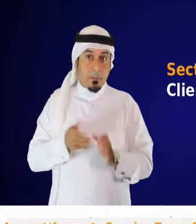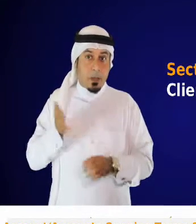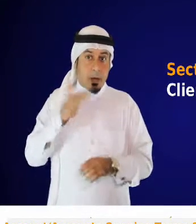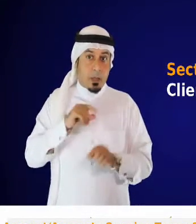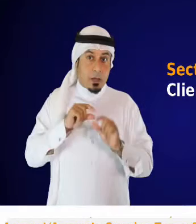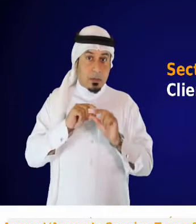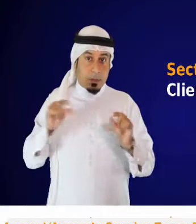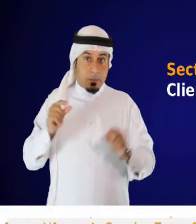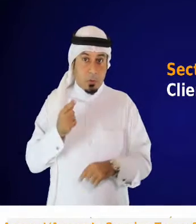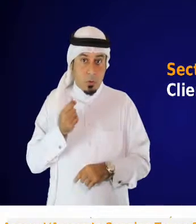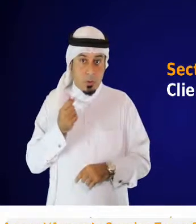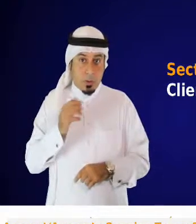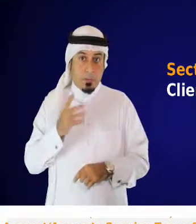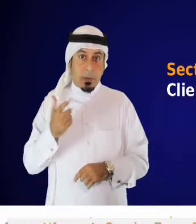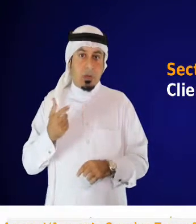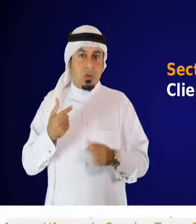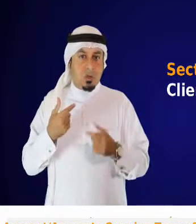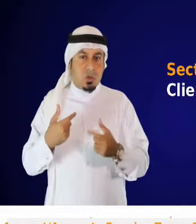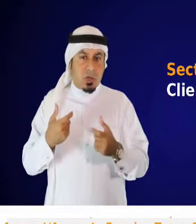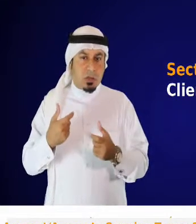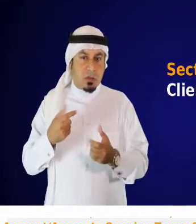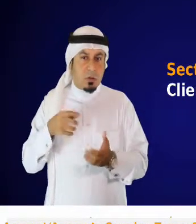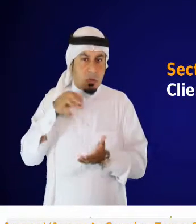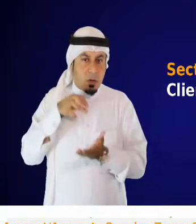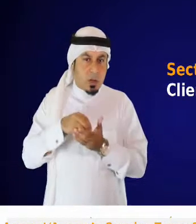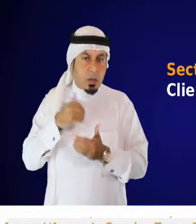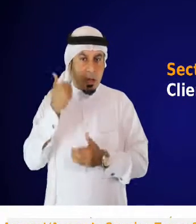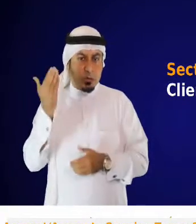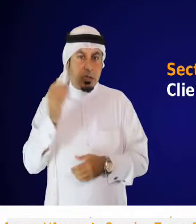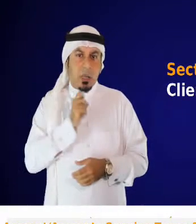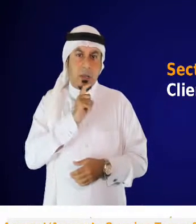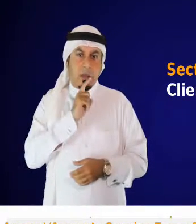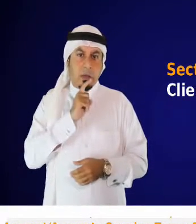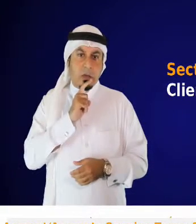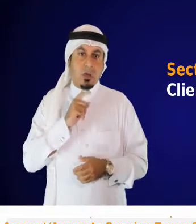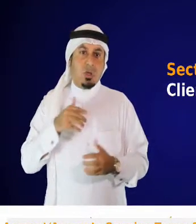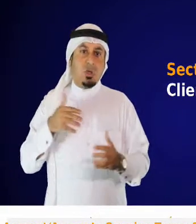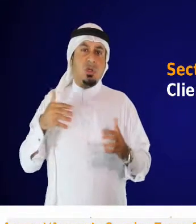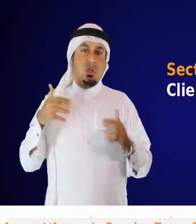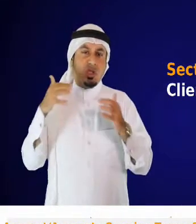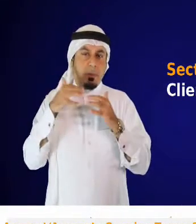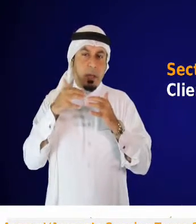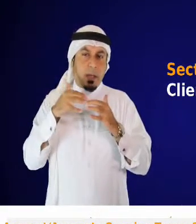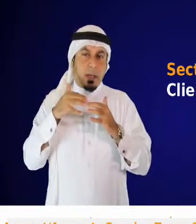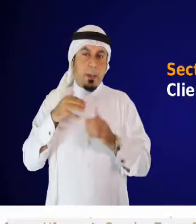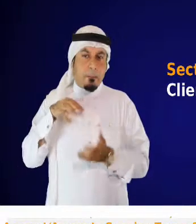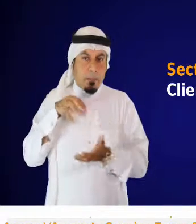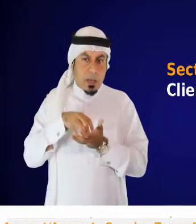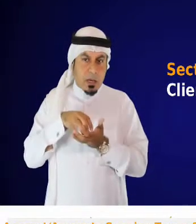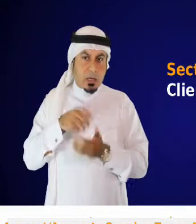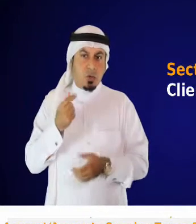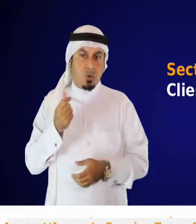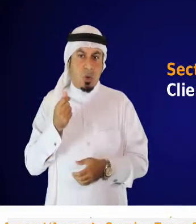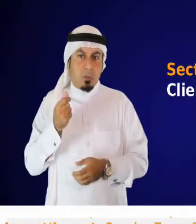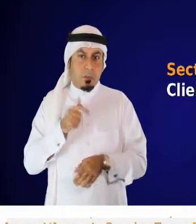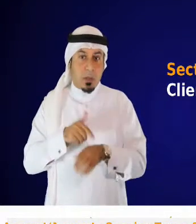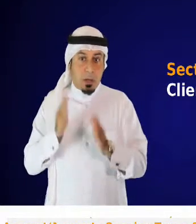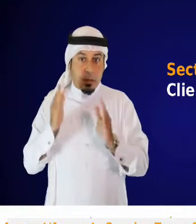Cash withdrawals outside the jurisdiction of the Qatar or local switch will involve a cash withdrawal fee as determined by the bank from time to